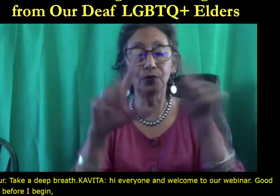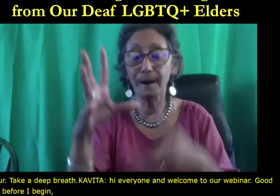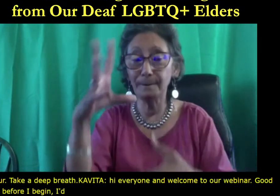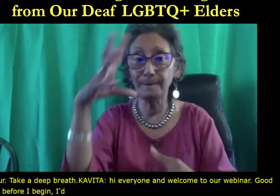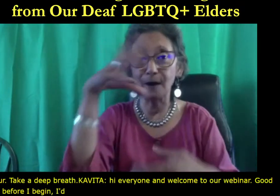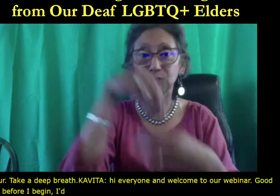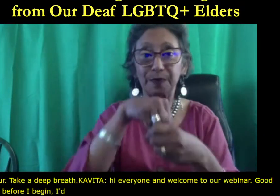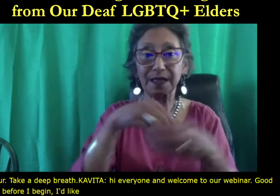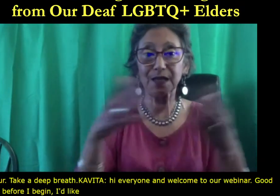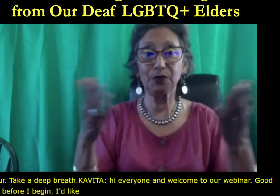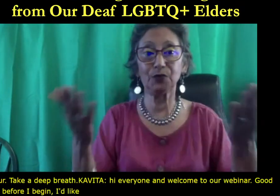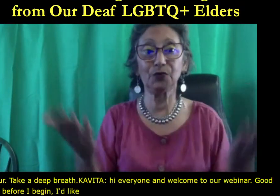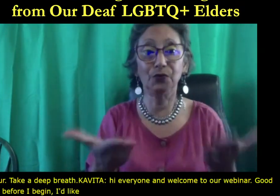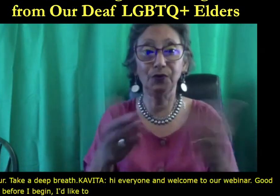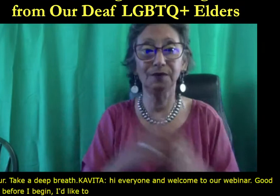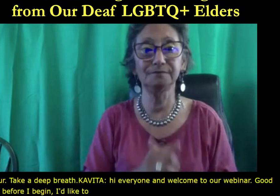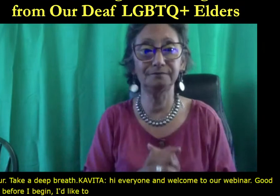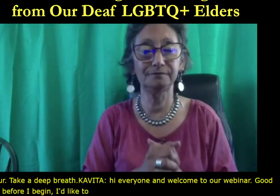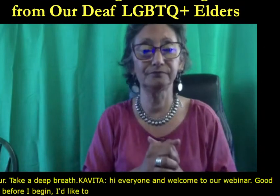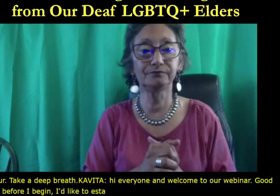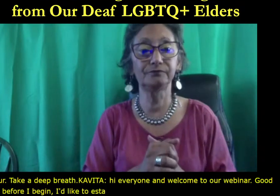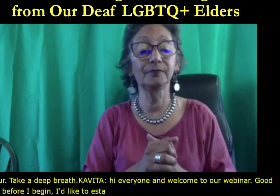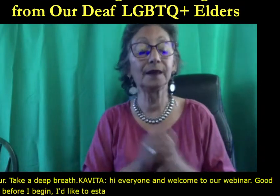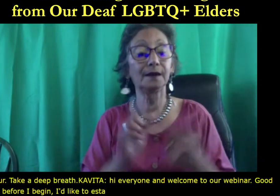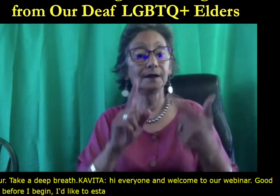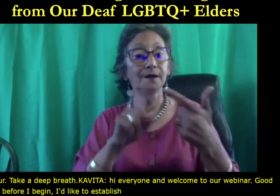first of all i'd like to thank you for your participation here today